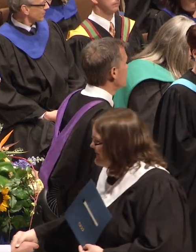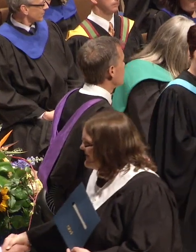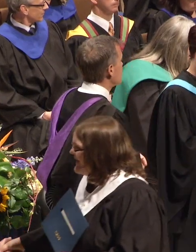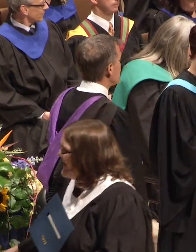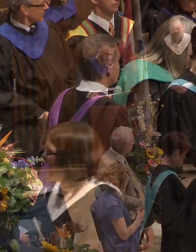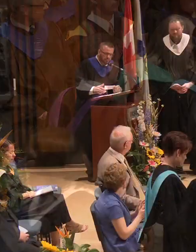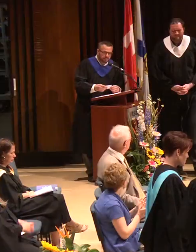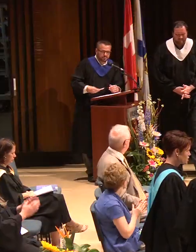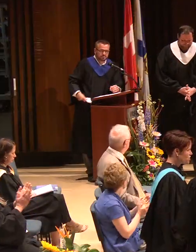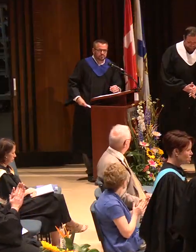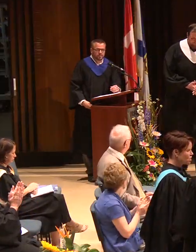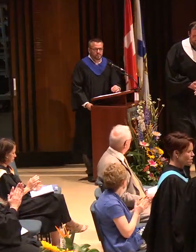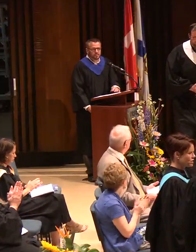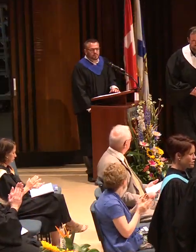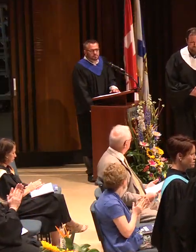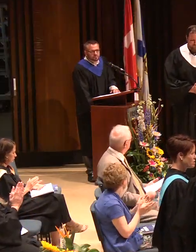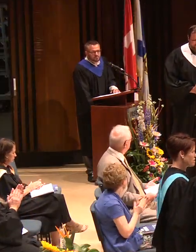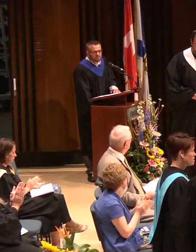John O'Brien.